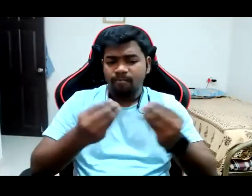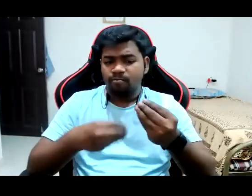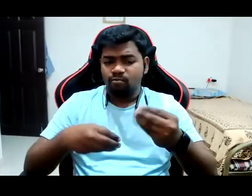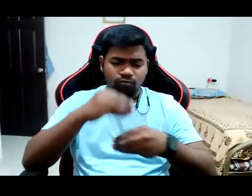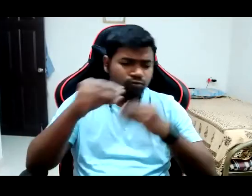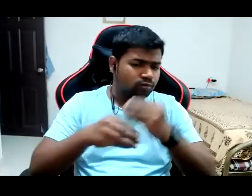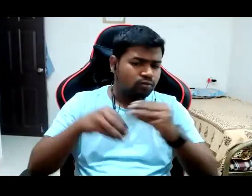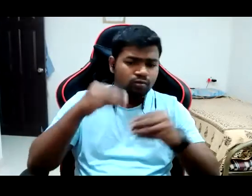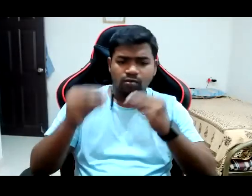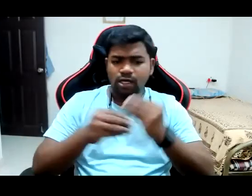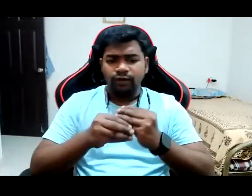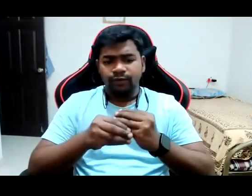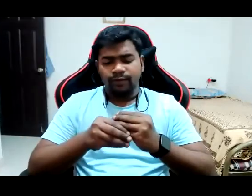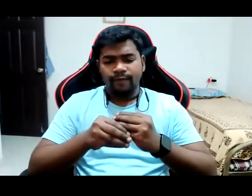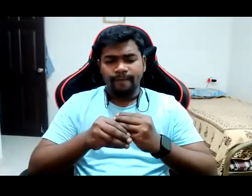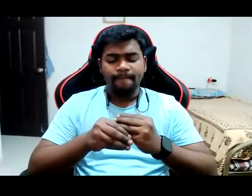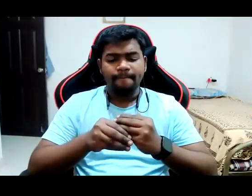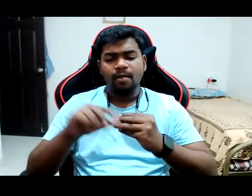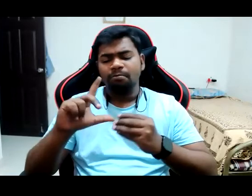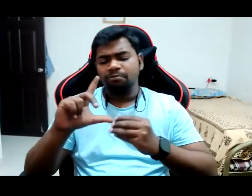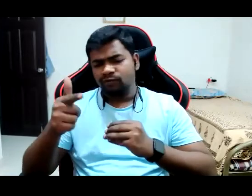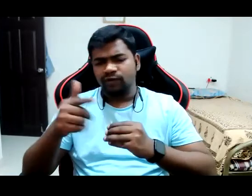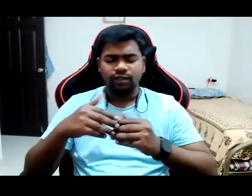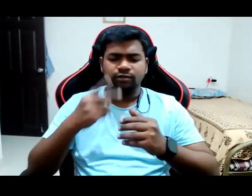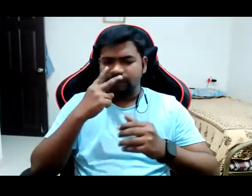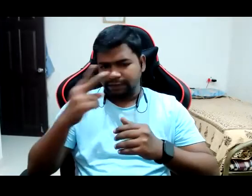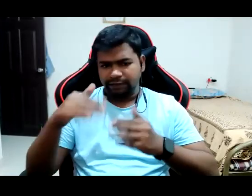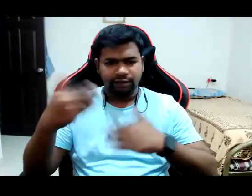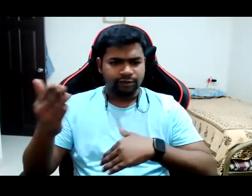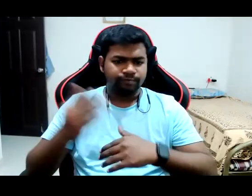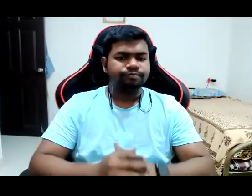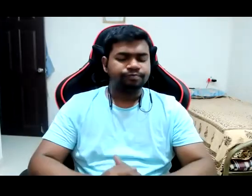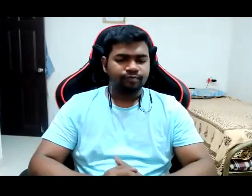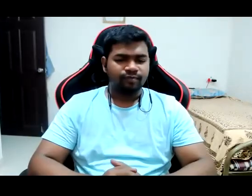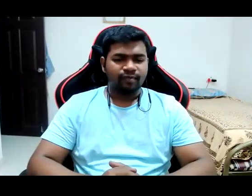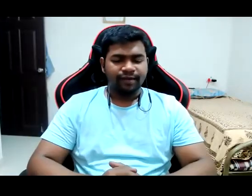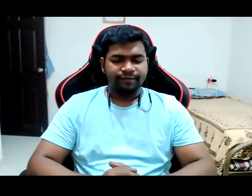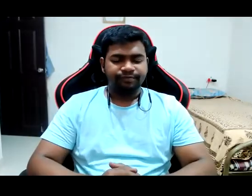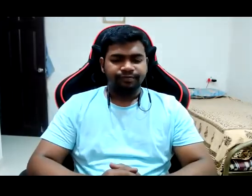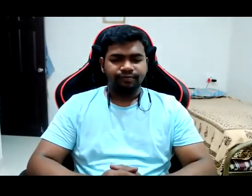details on that front later. Sure, we can take it later on. Okay, thank you. Thanks, Karthik.